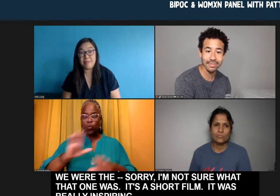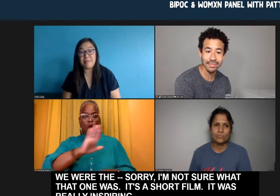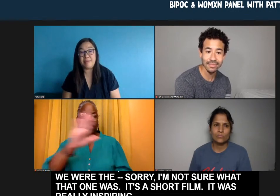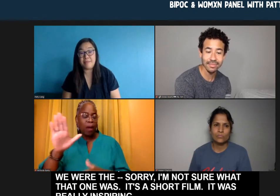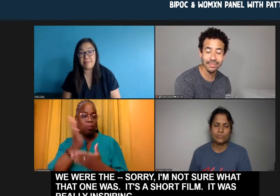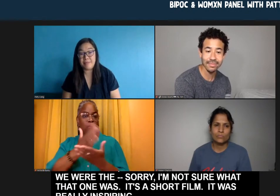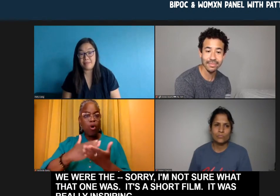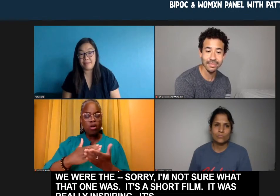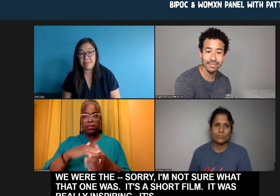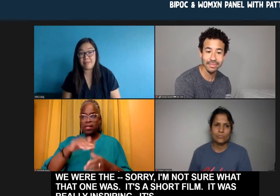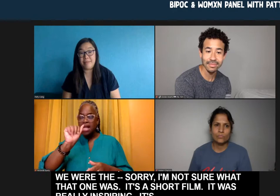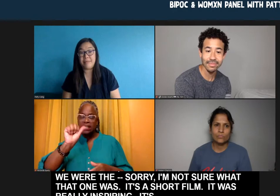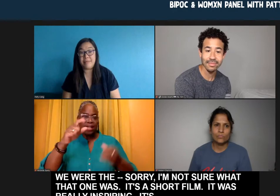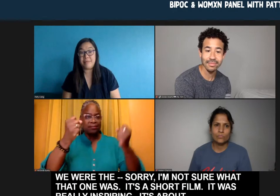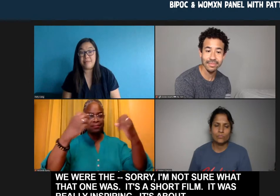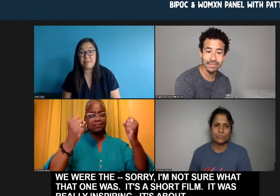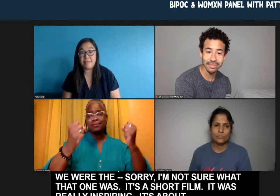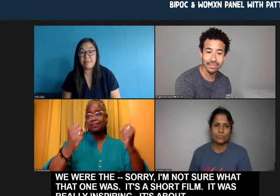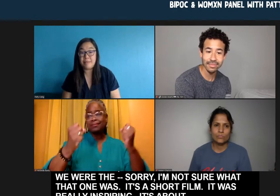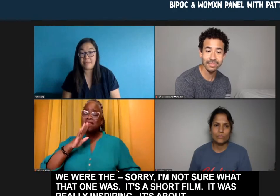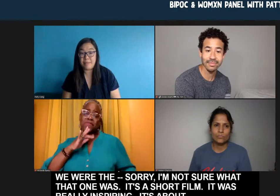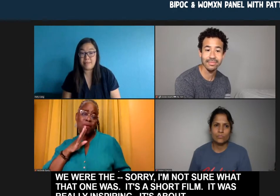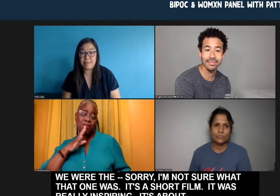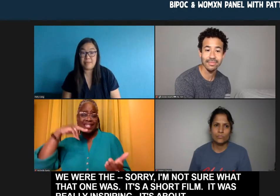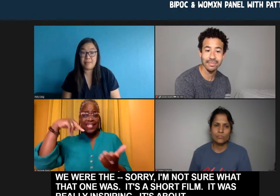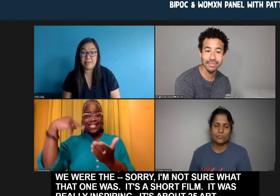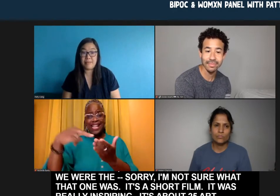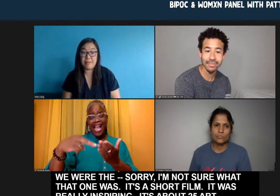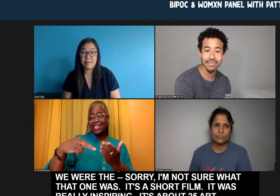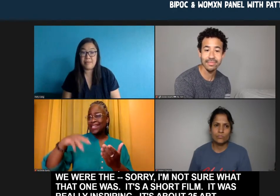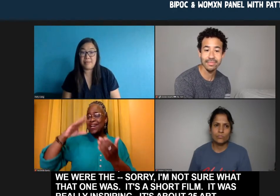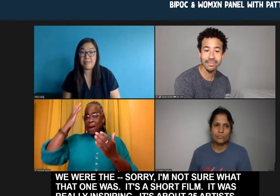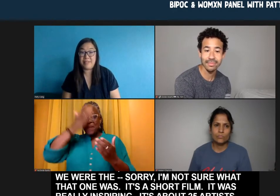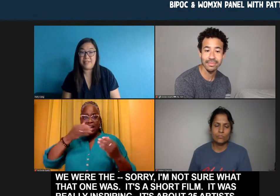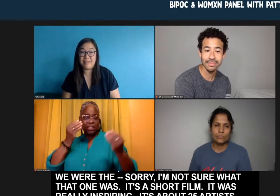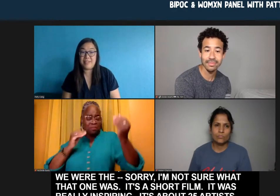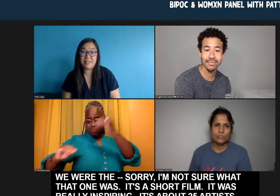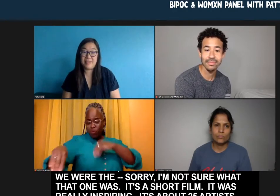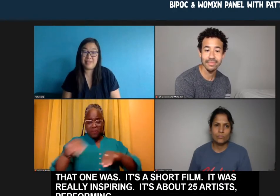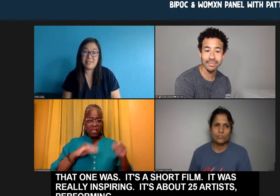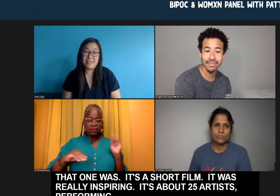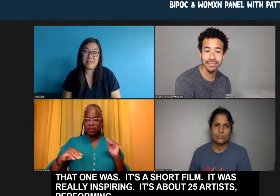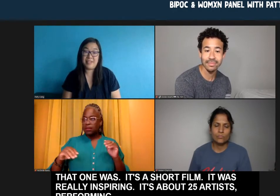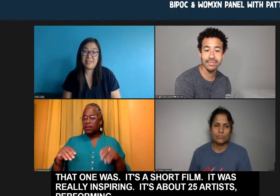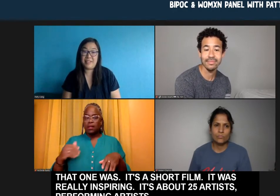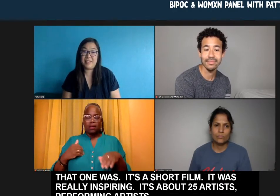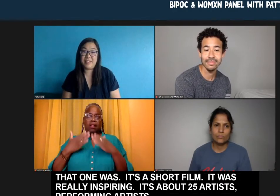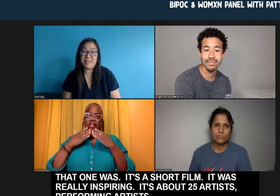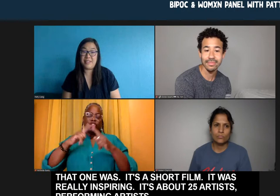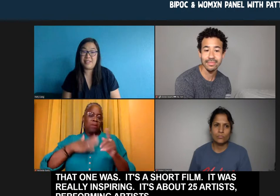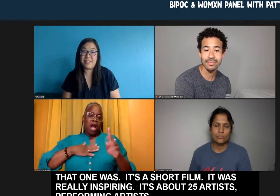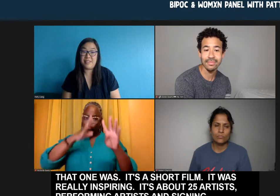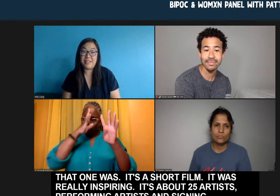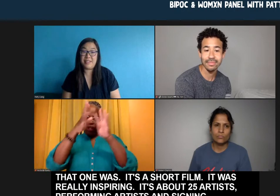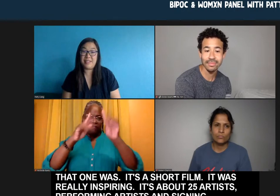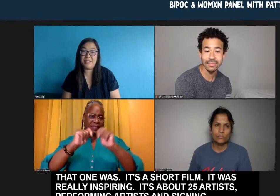It's about 25 artists, performing artists, and their signing experiences from like speaking to dancing to